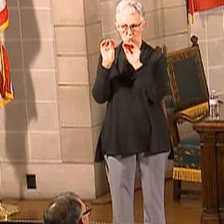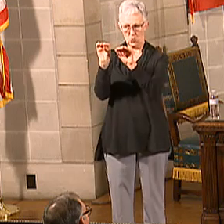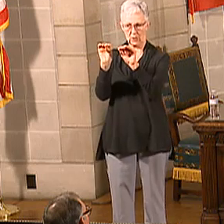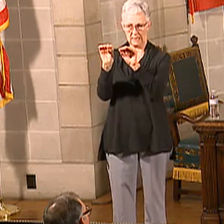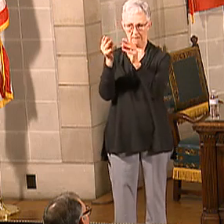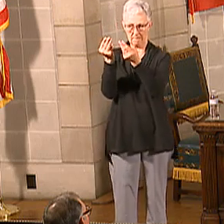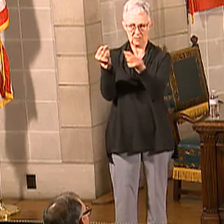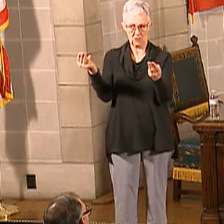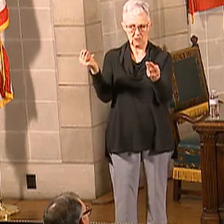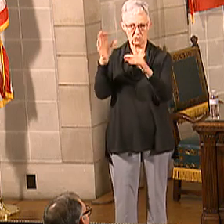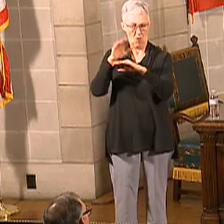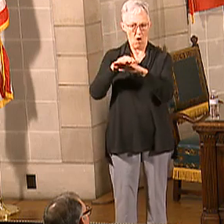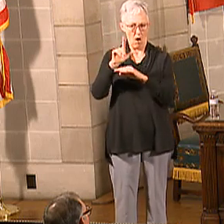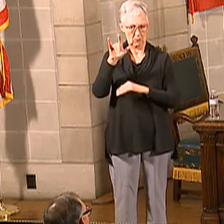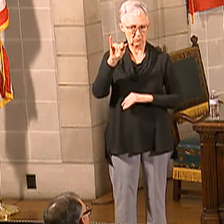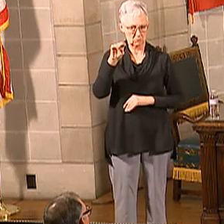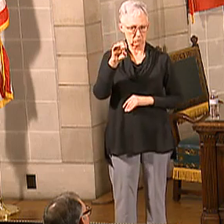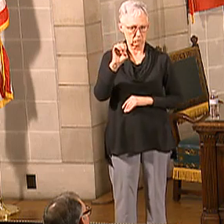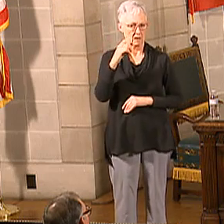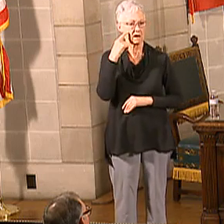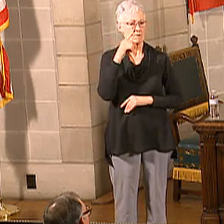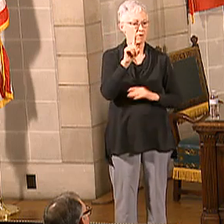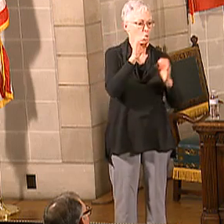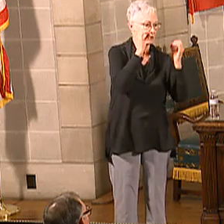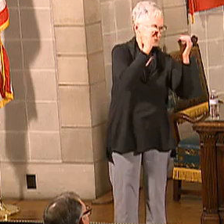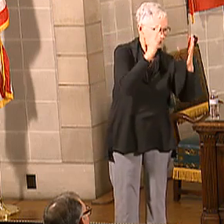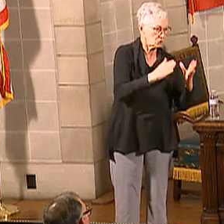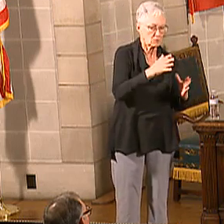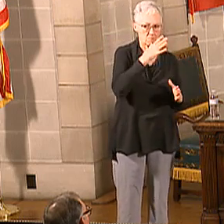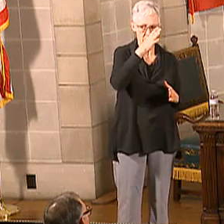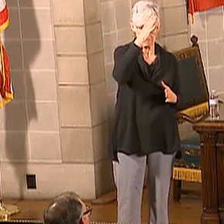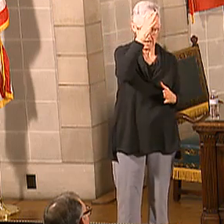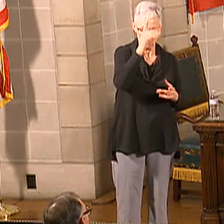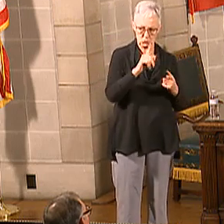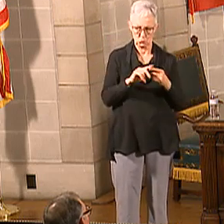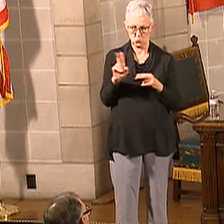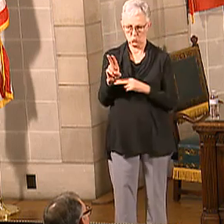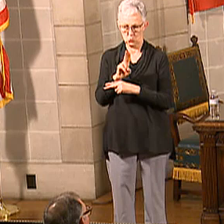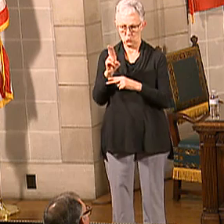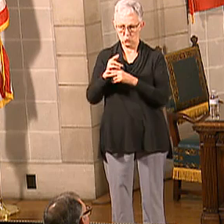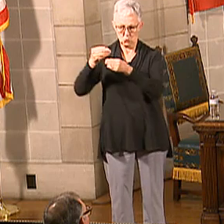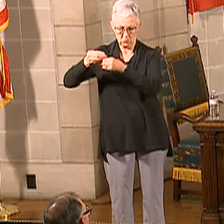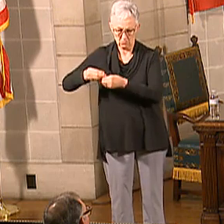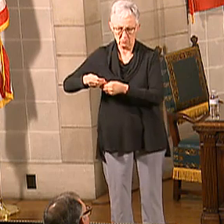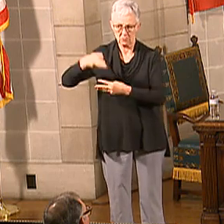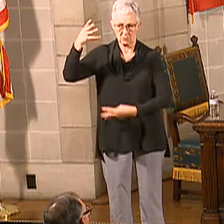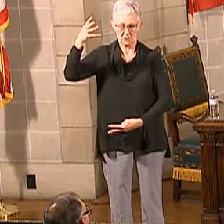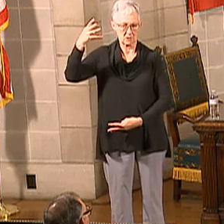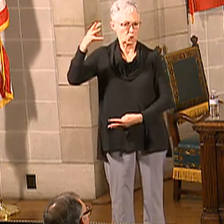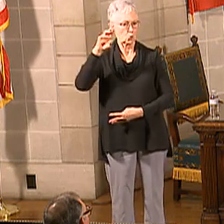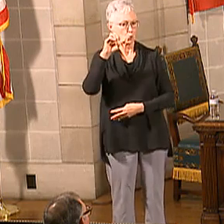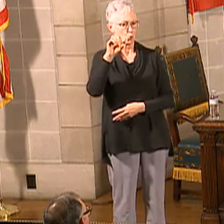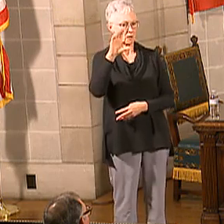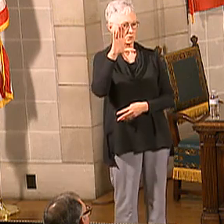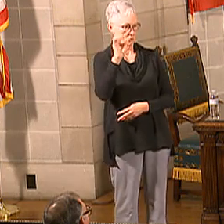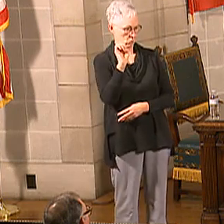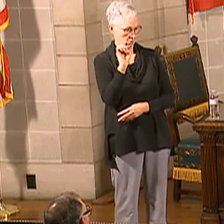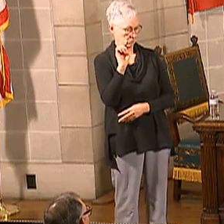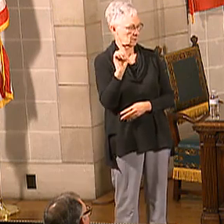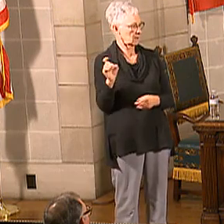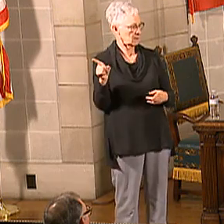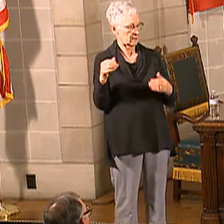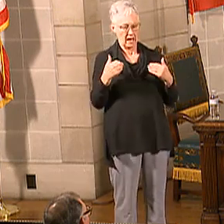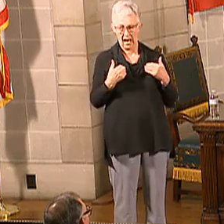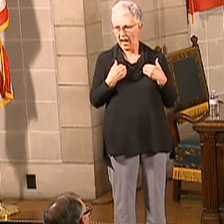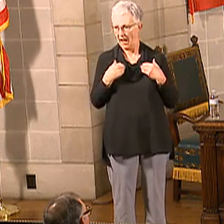by teachers and parents on that website. So I encourage you to go look at that. They include all of our Now You Know Nebraska videos that we